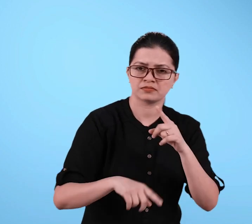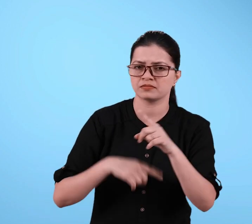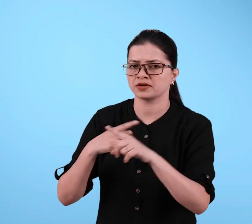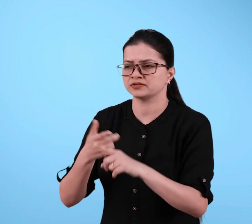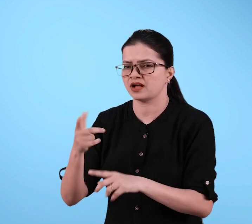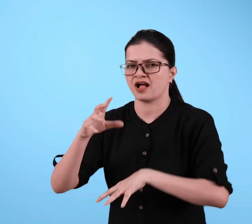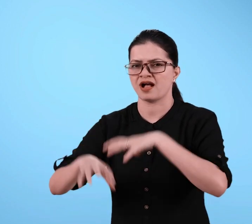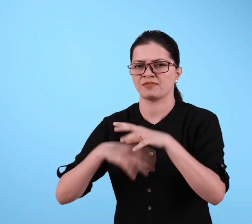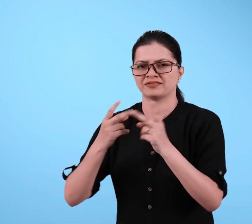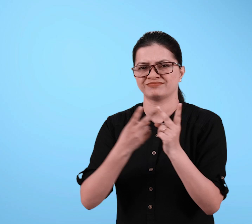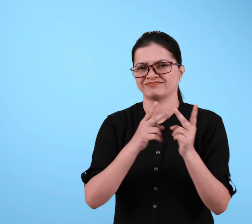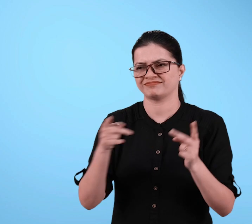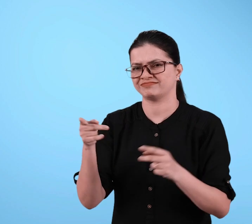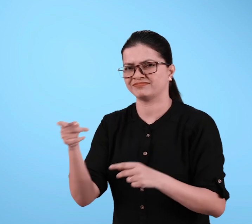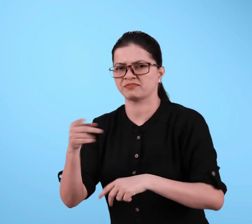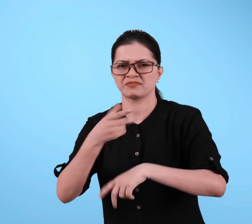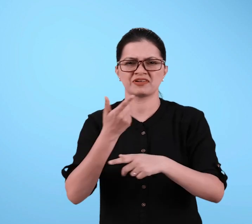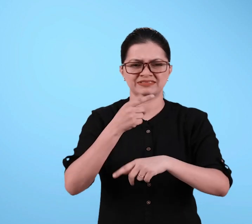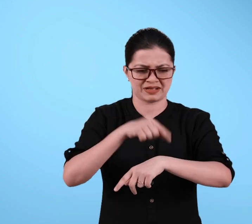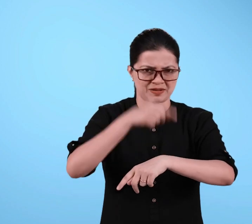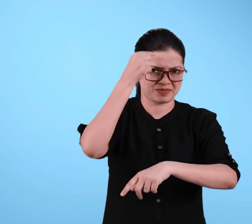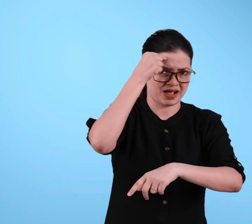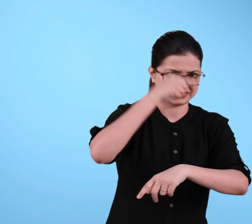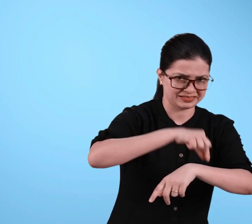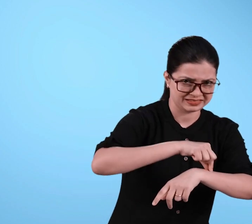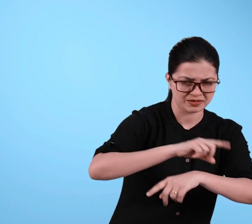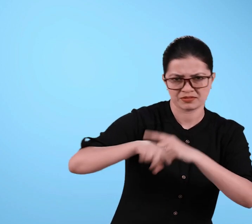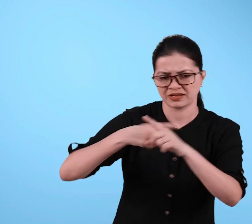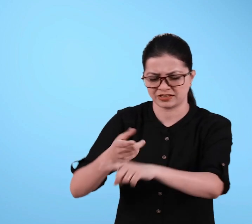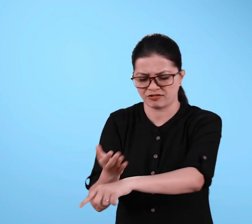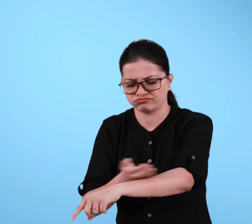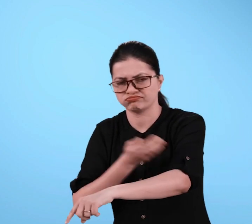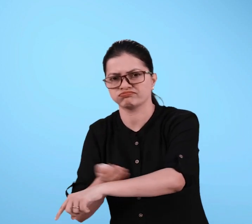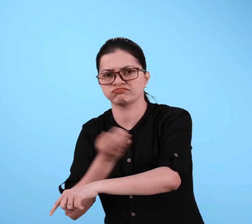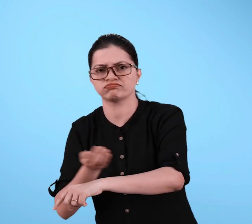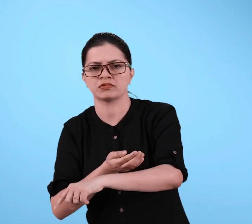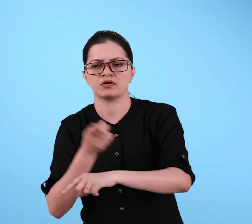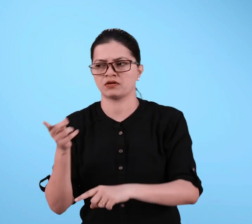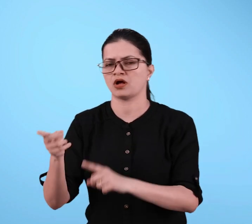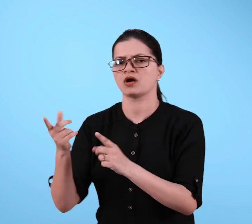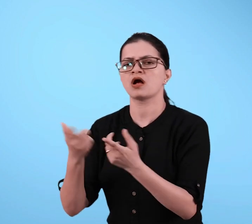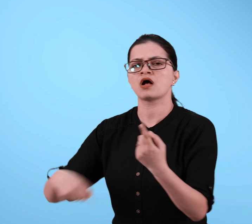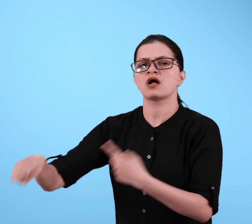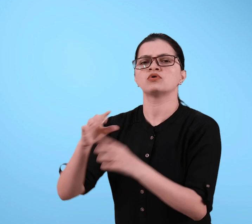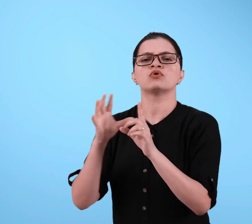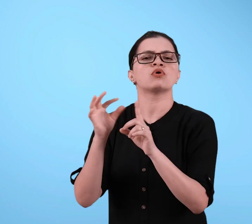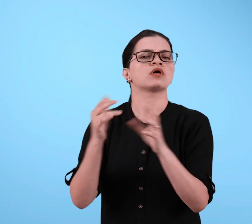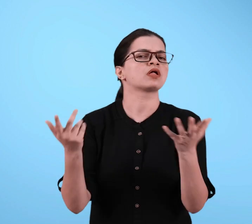were twisted together into long strands. were twisted together into long